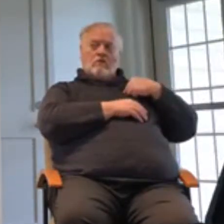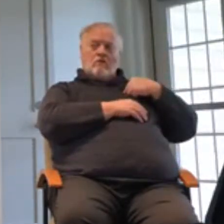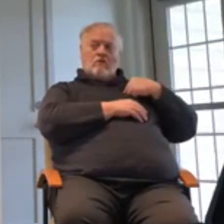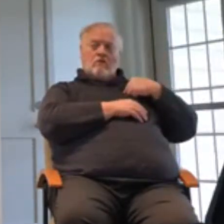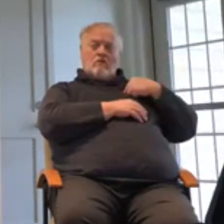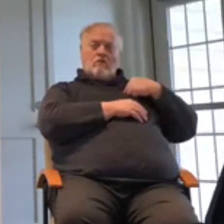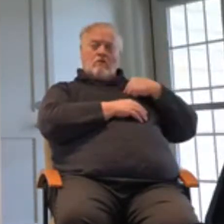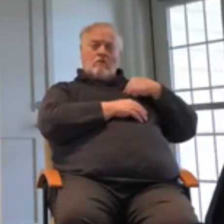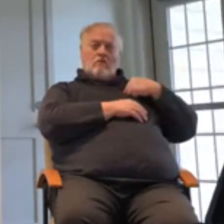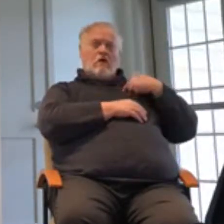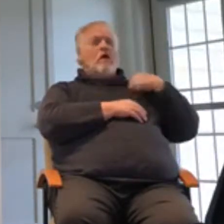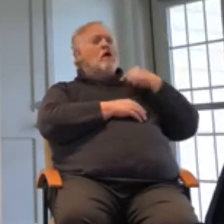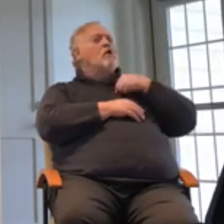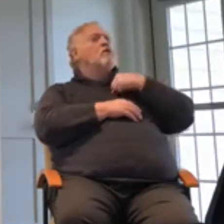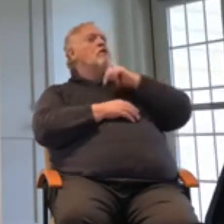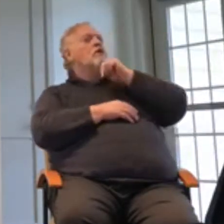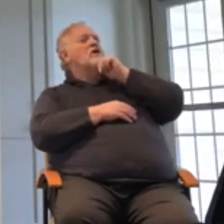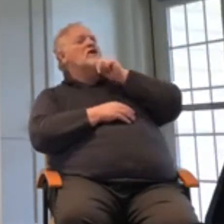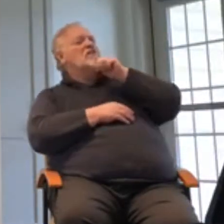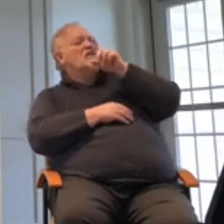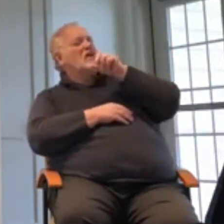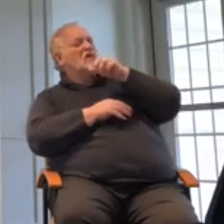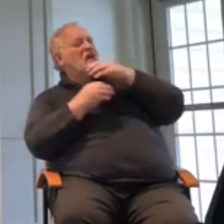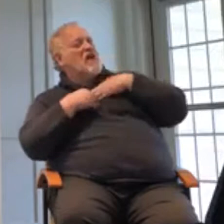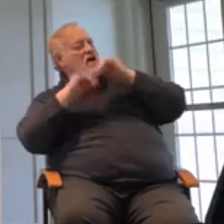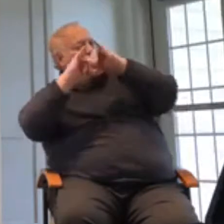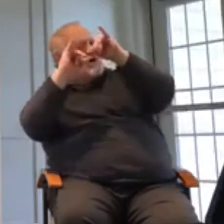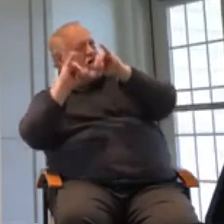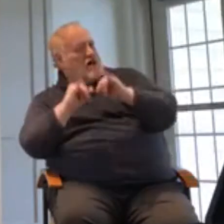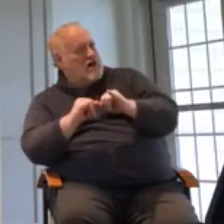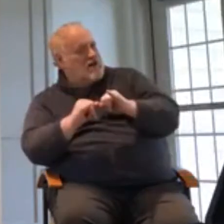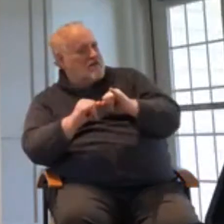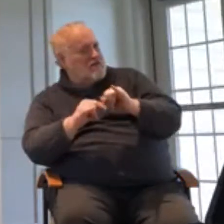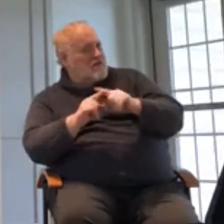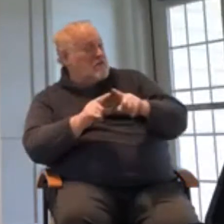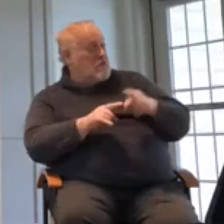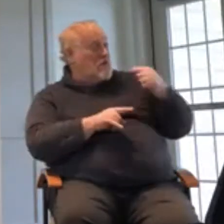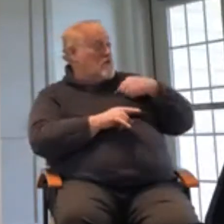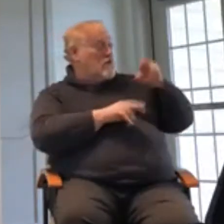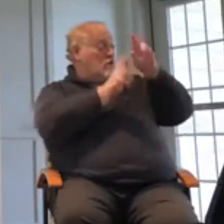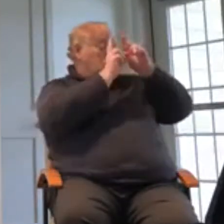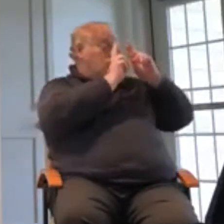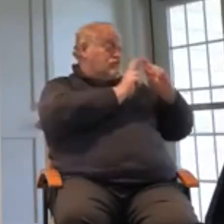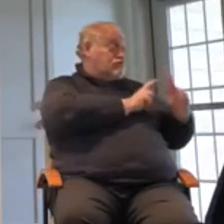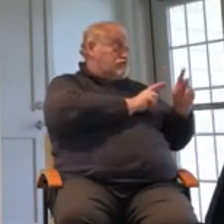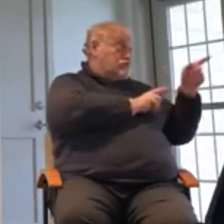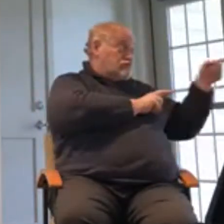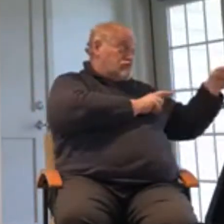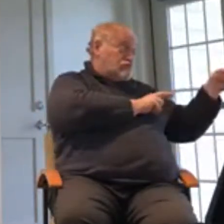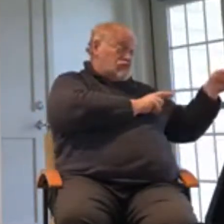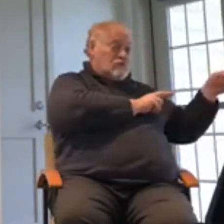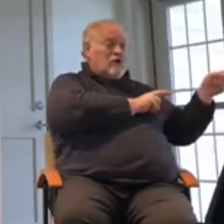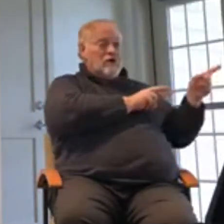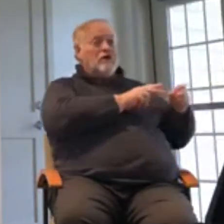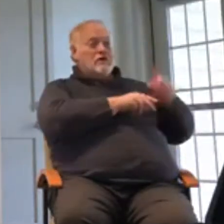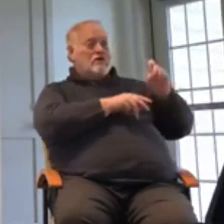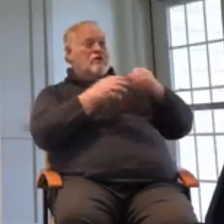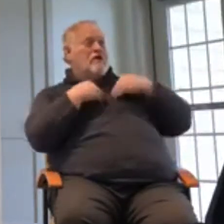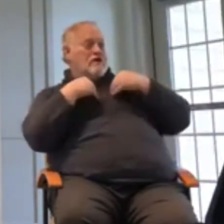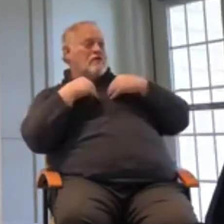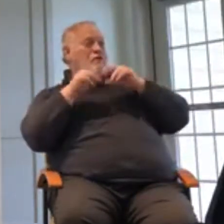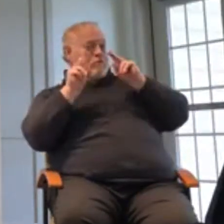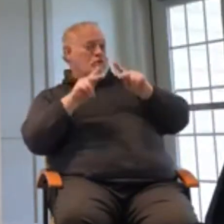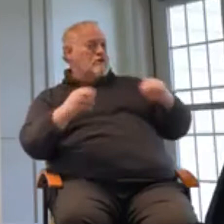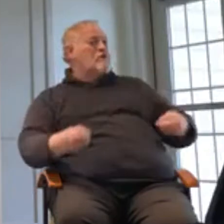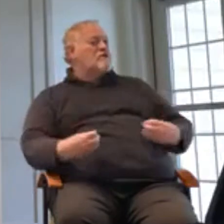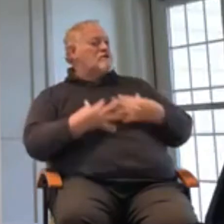idols or people that you really look up to, but I mean, you gotta have someone that you, that inspires you to move on.